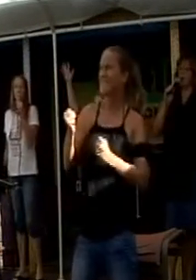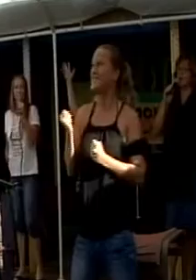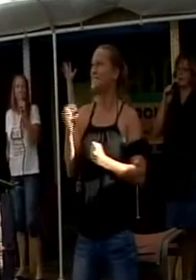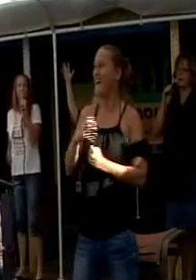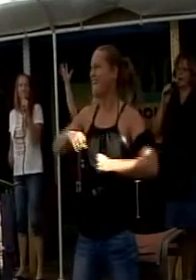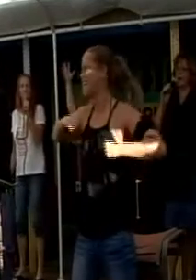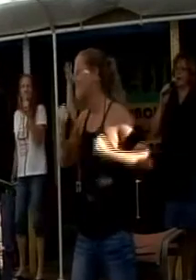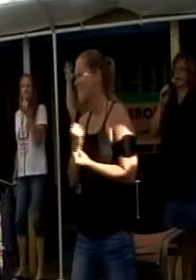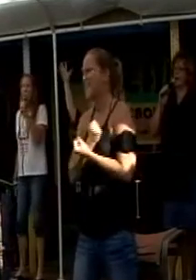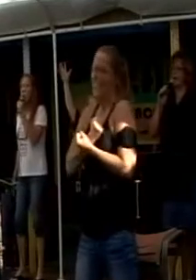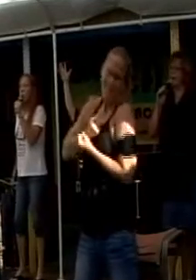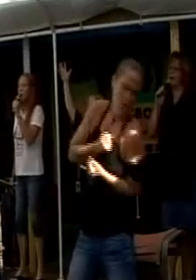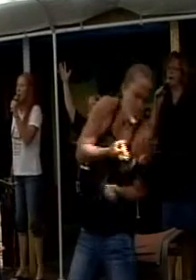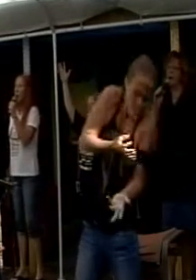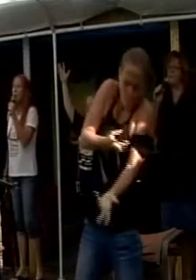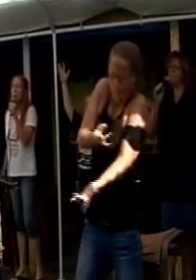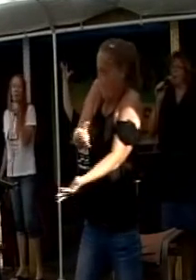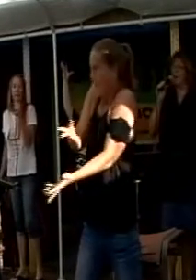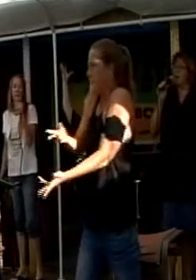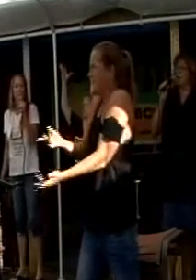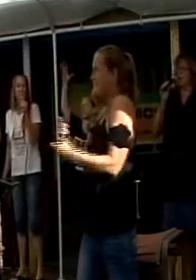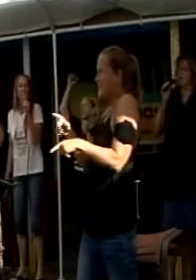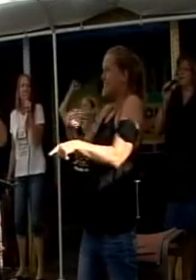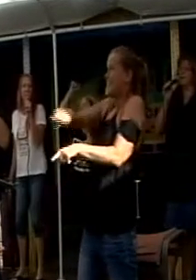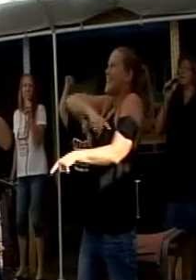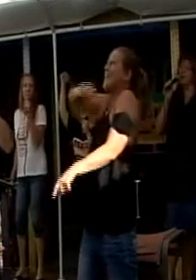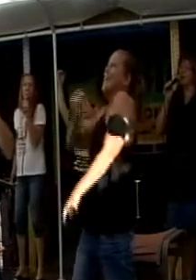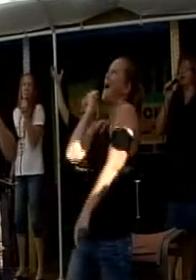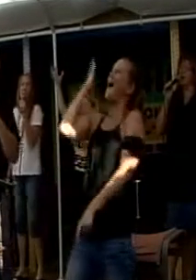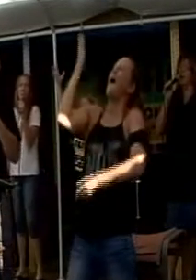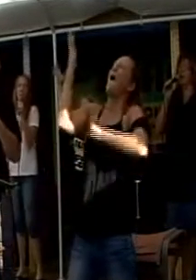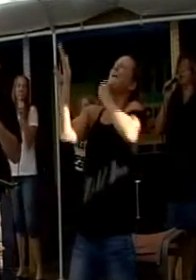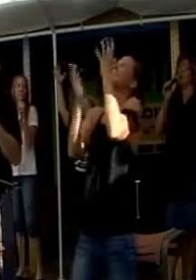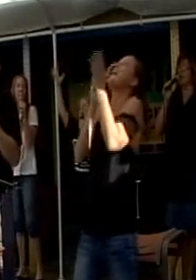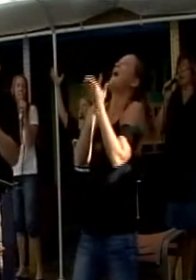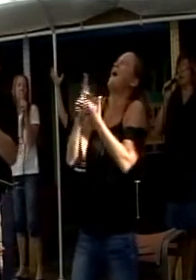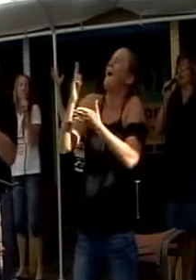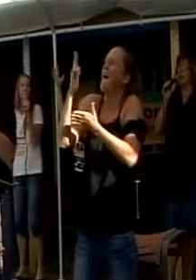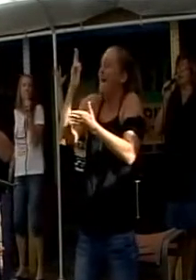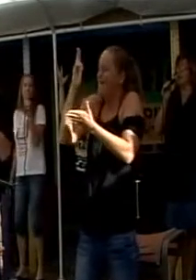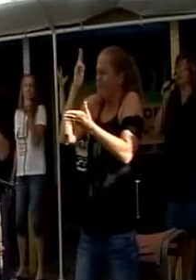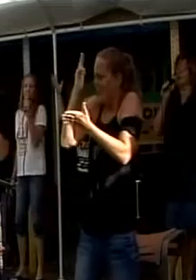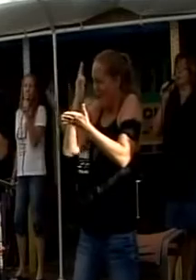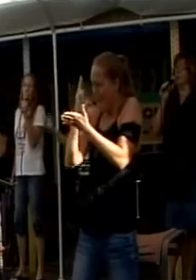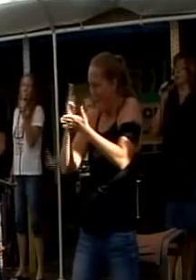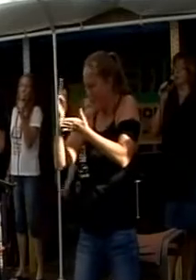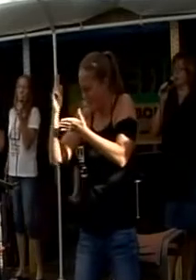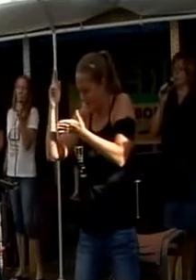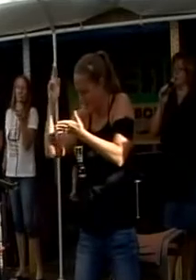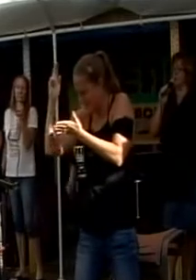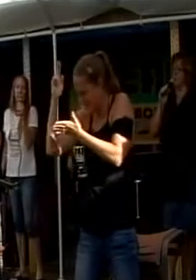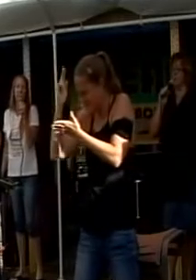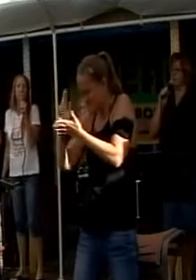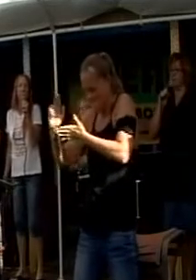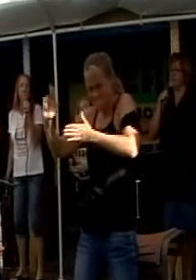Pour out your power and love as we sing, holy, holy,